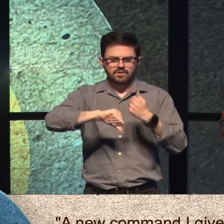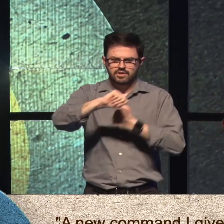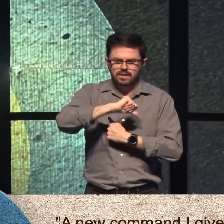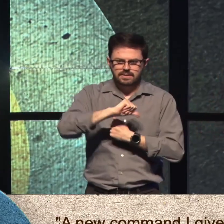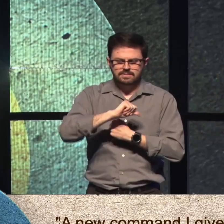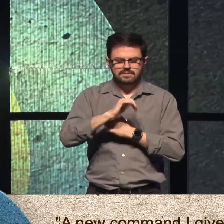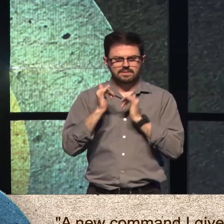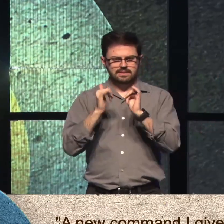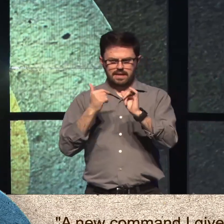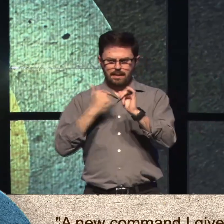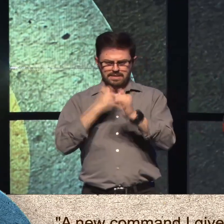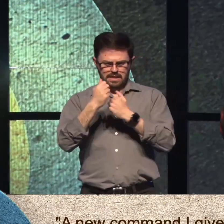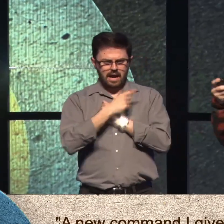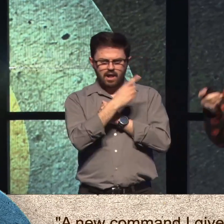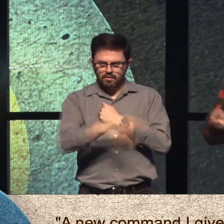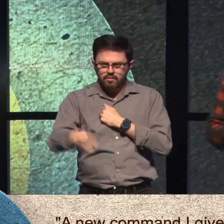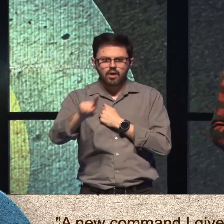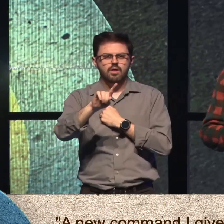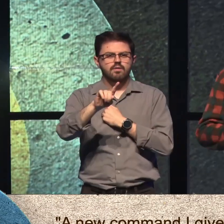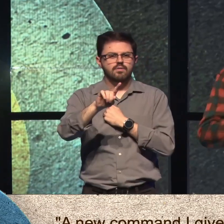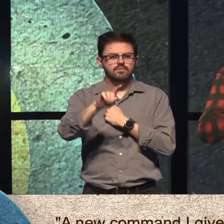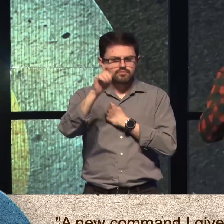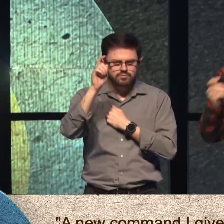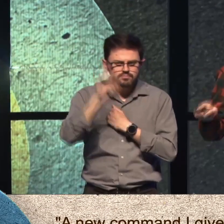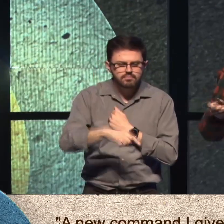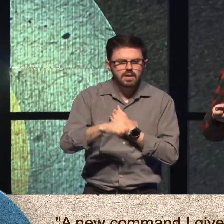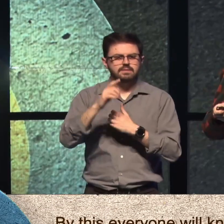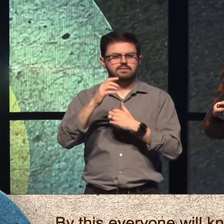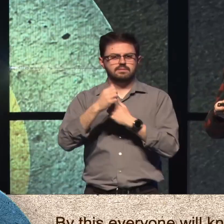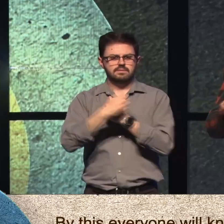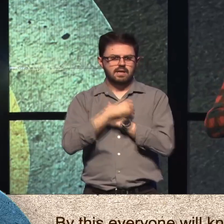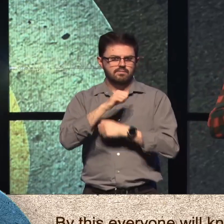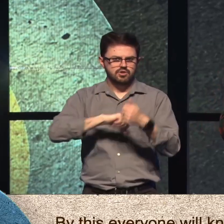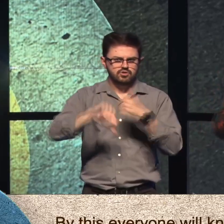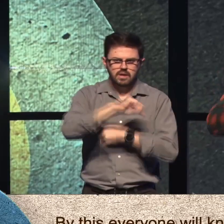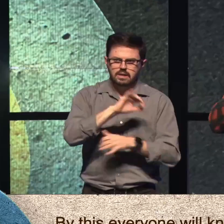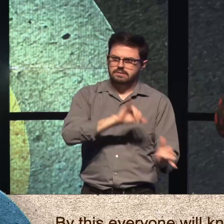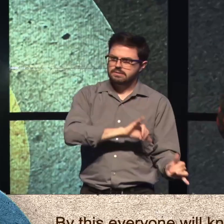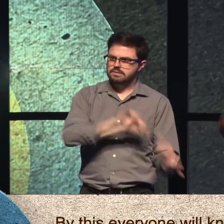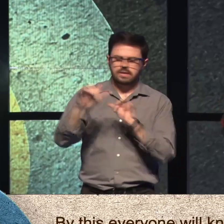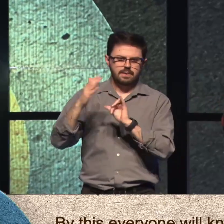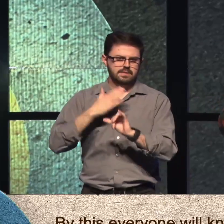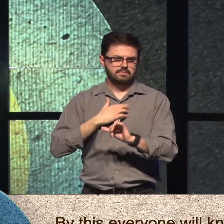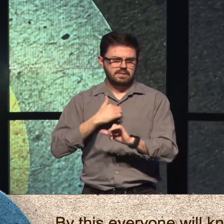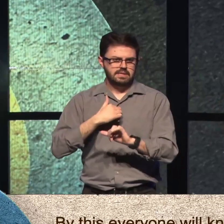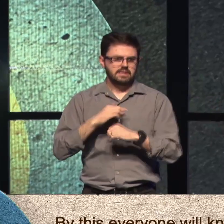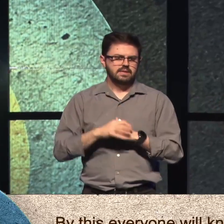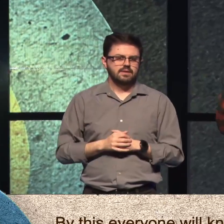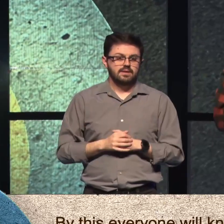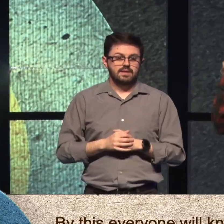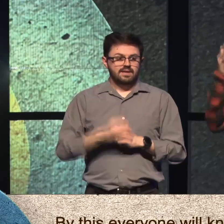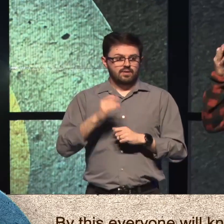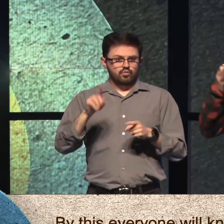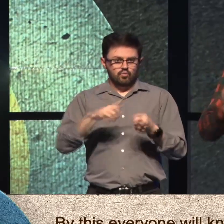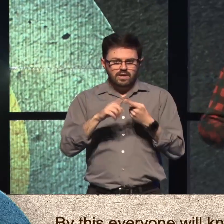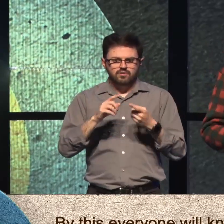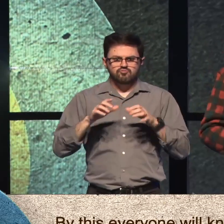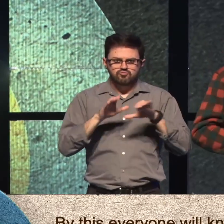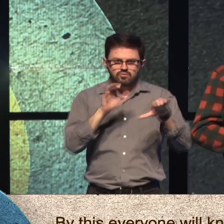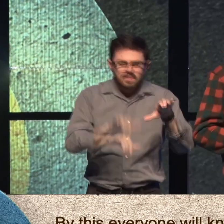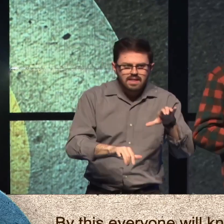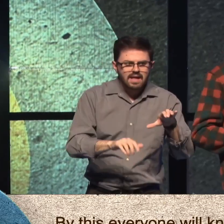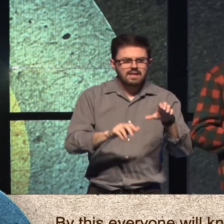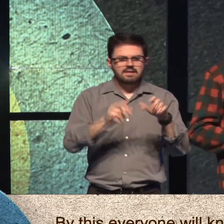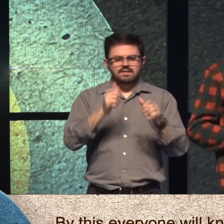loved you. So you must love one another. By this, everyone will know that you are my disciples if you love